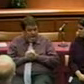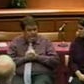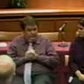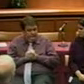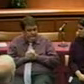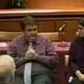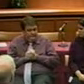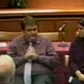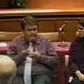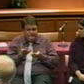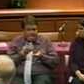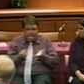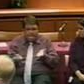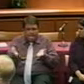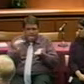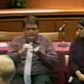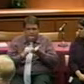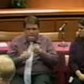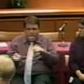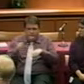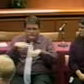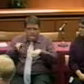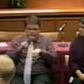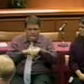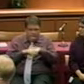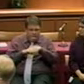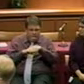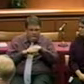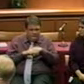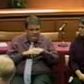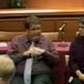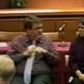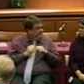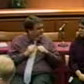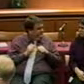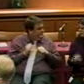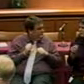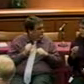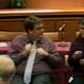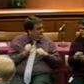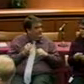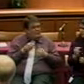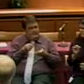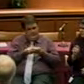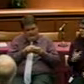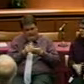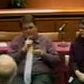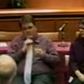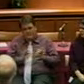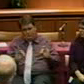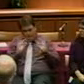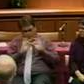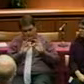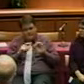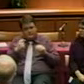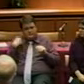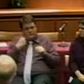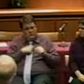And of course, you know, funding is very important. Of course, I understand that we do have to remember the